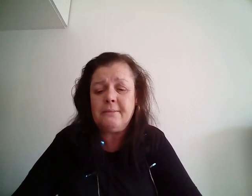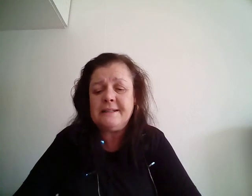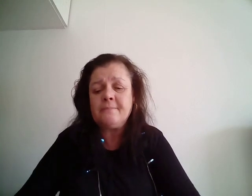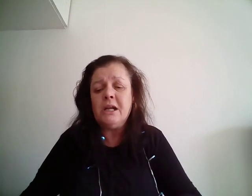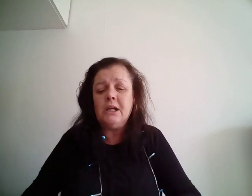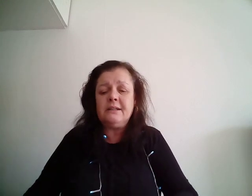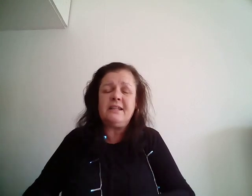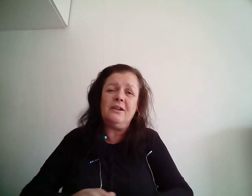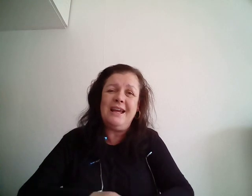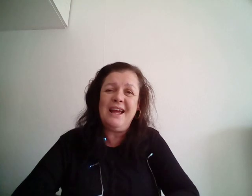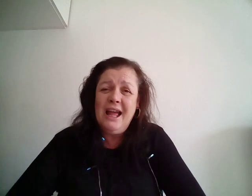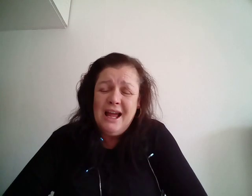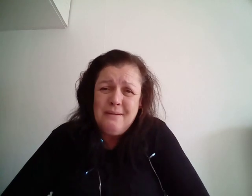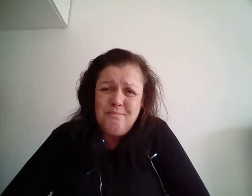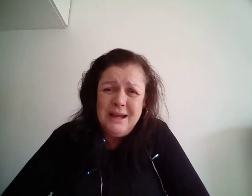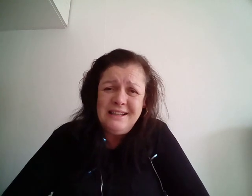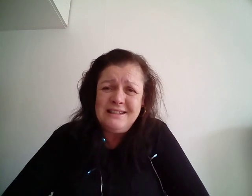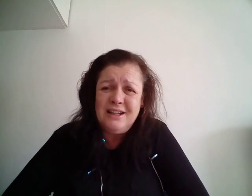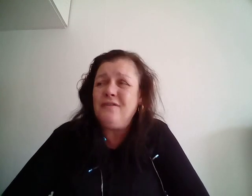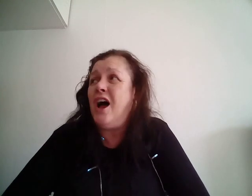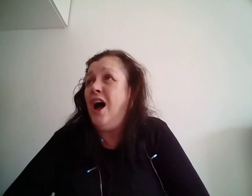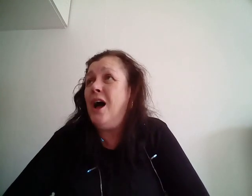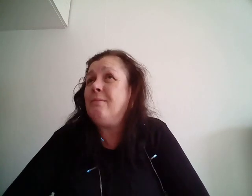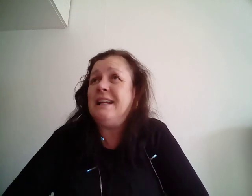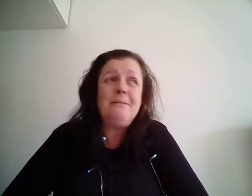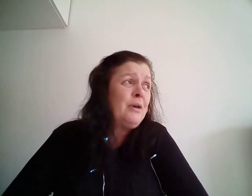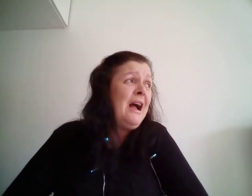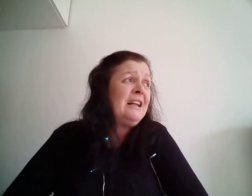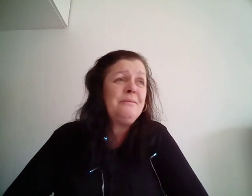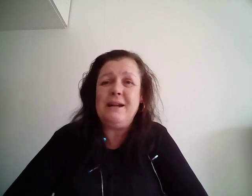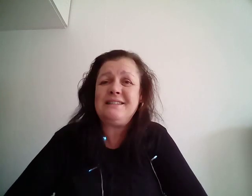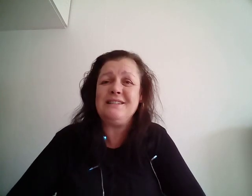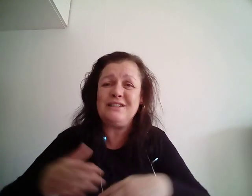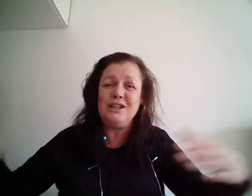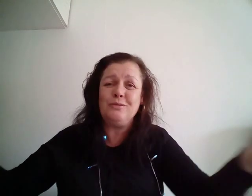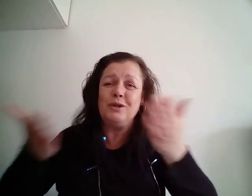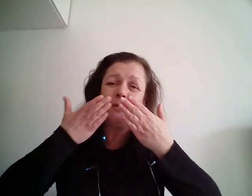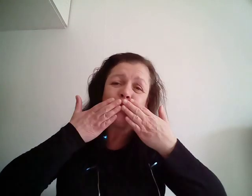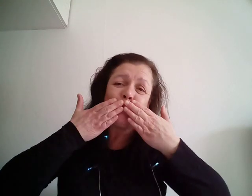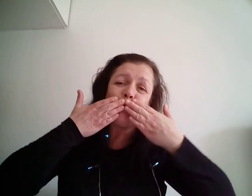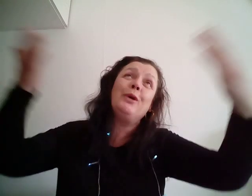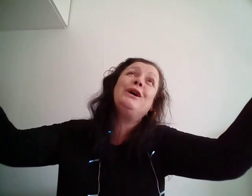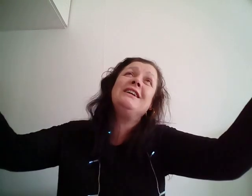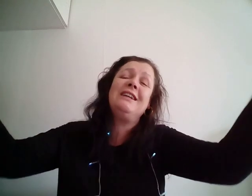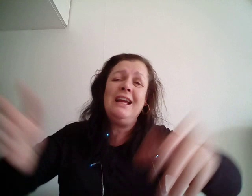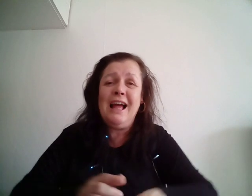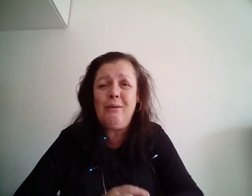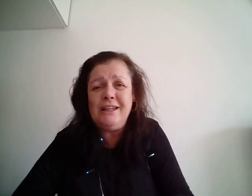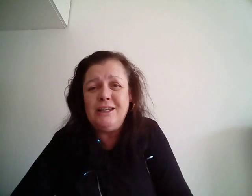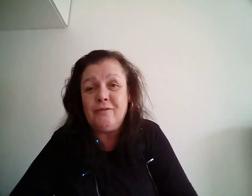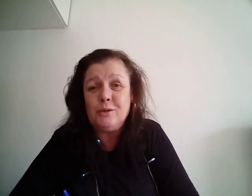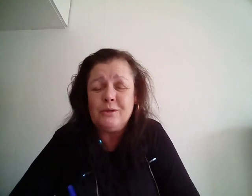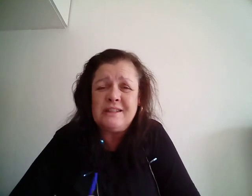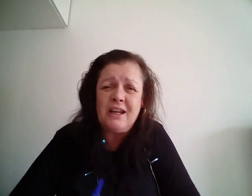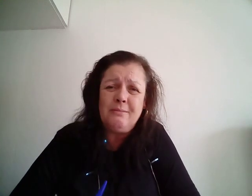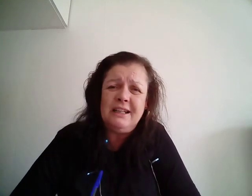babies. So, yeah, and peace, love, harmony and bright blessings to you all. How I love you all so, my